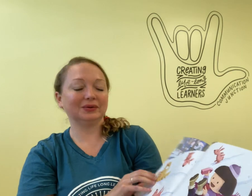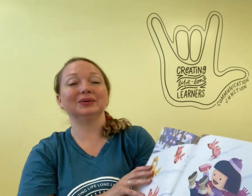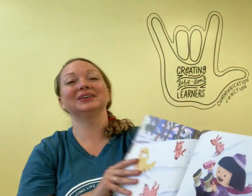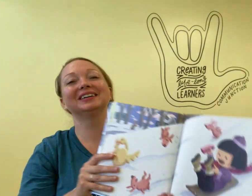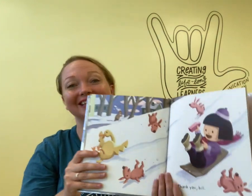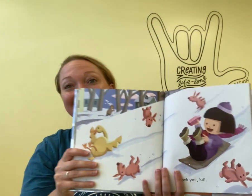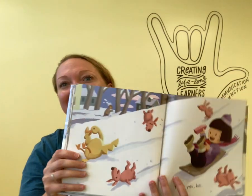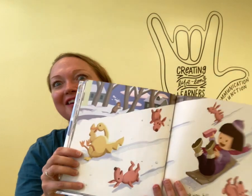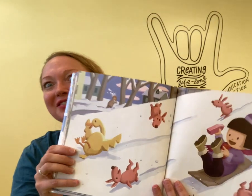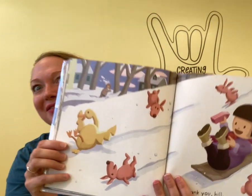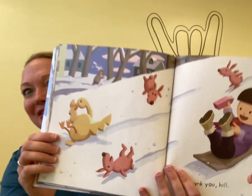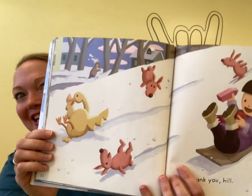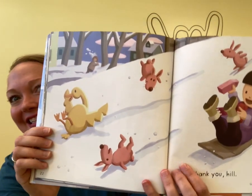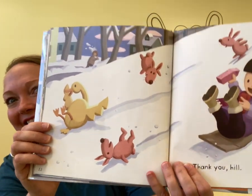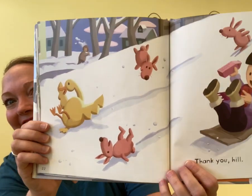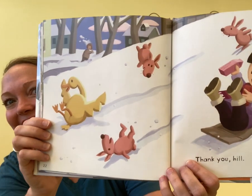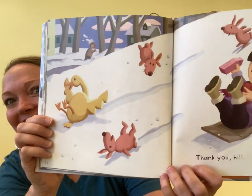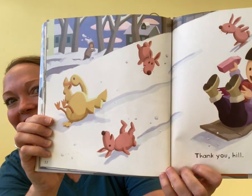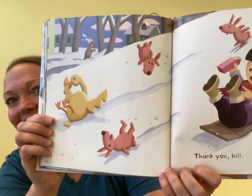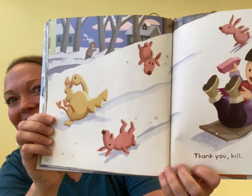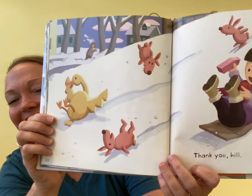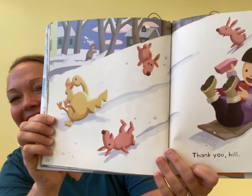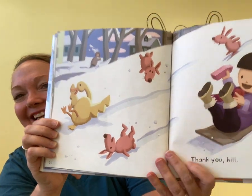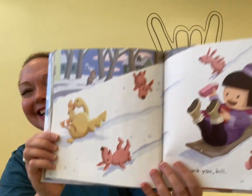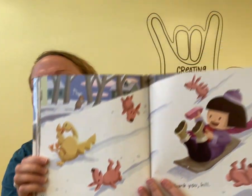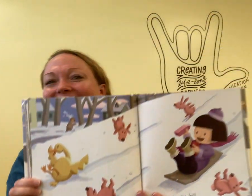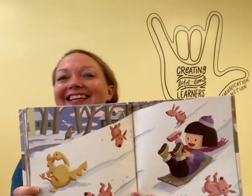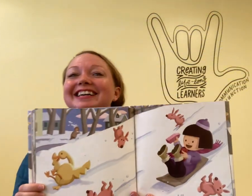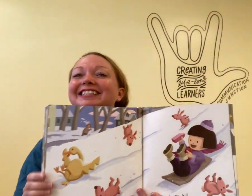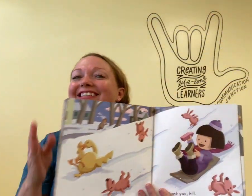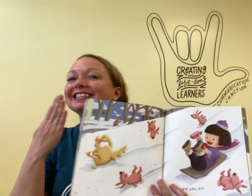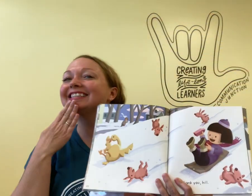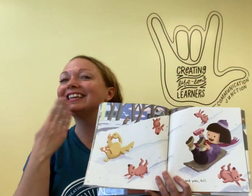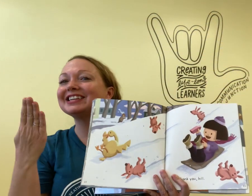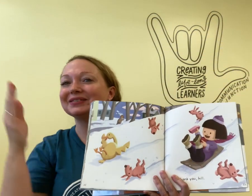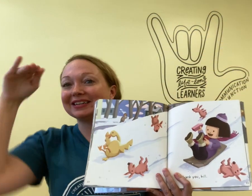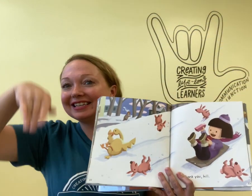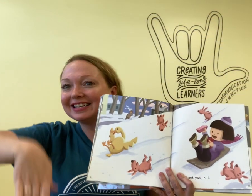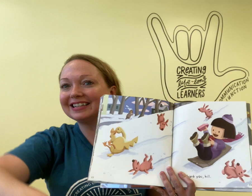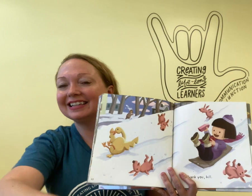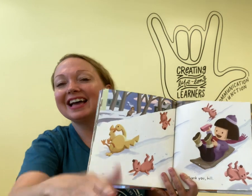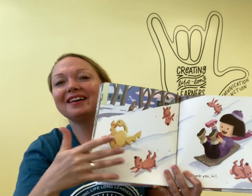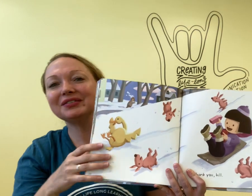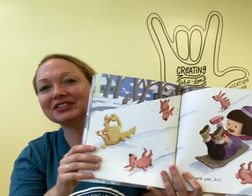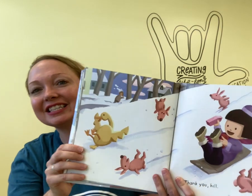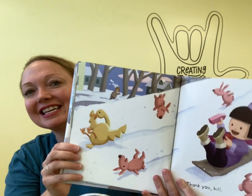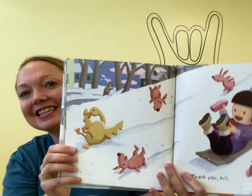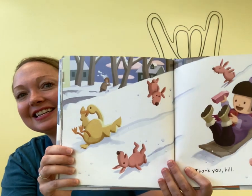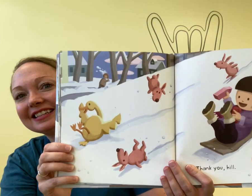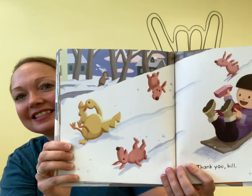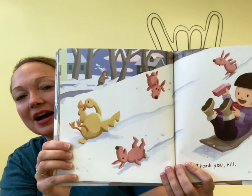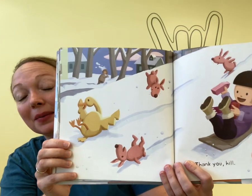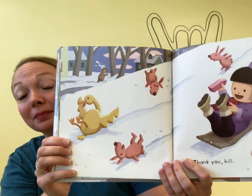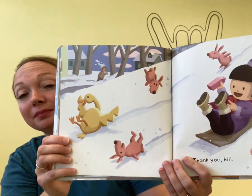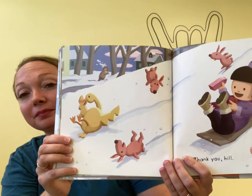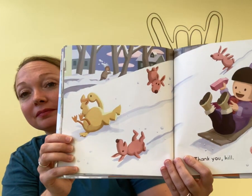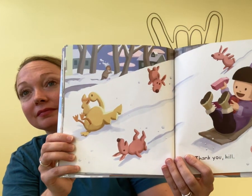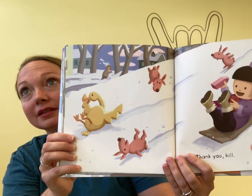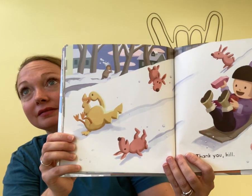Oh, have you ever done this in the snow? She says, thank you, hill. Have you ever slid